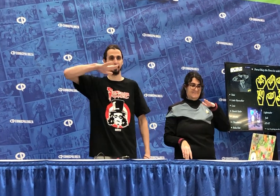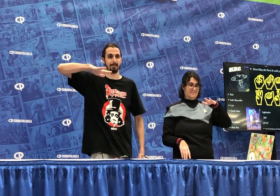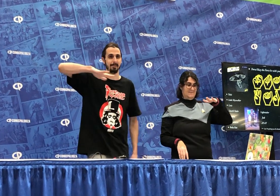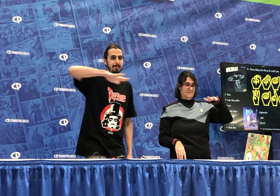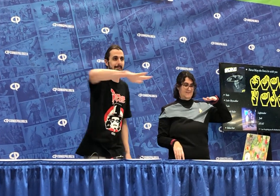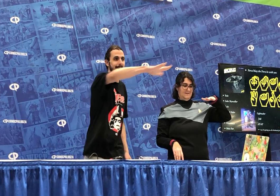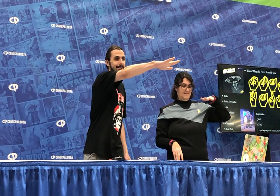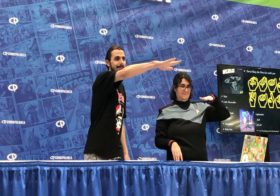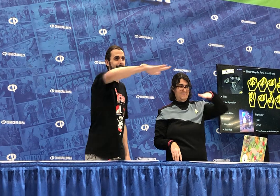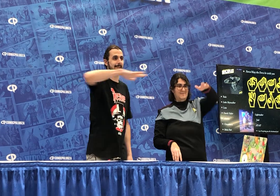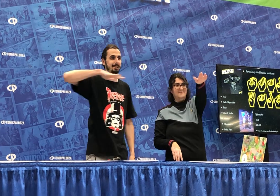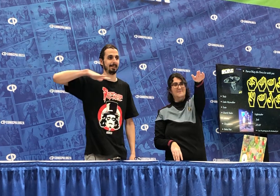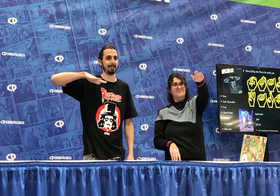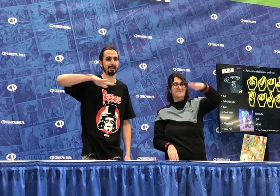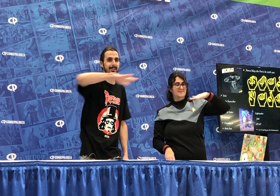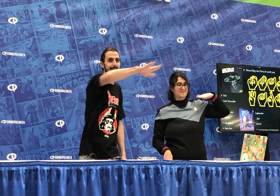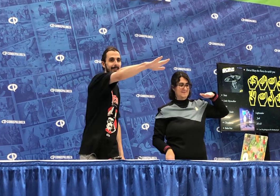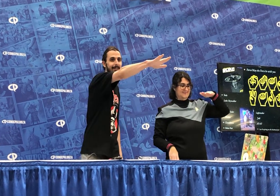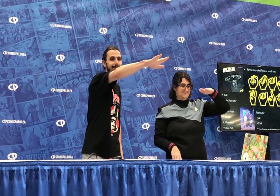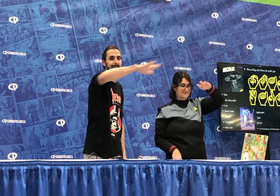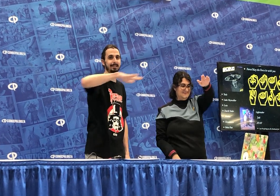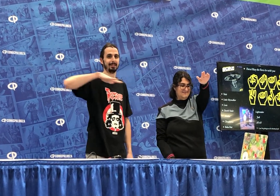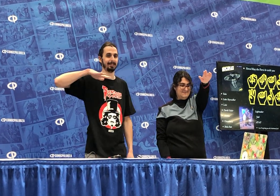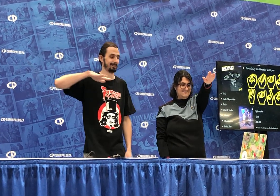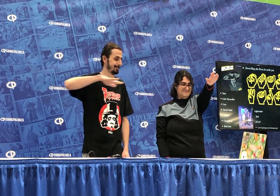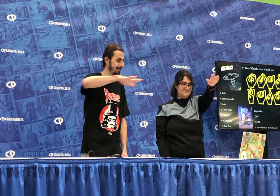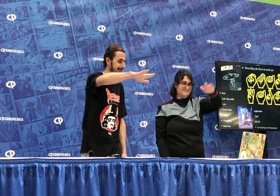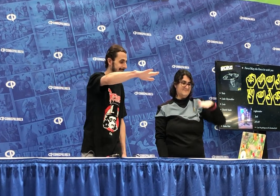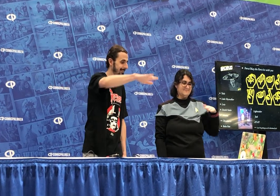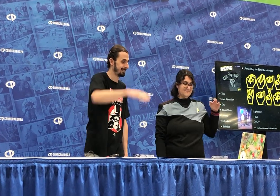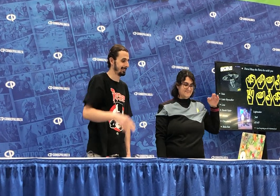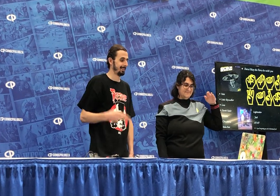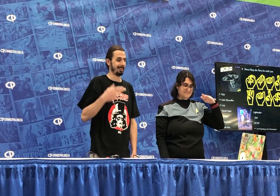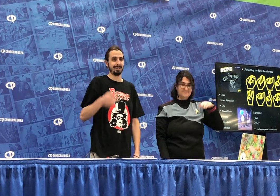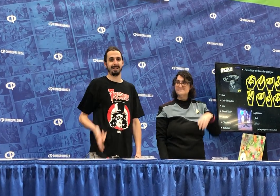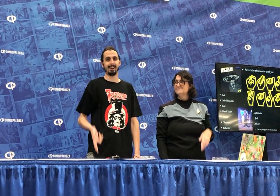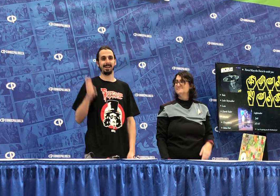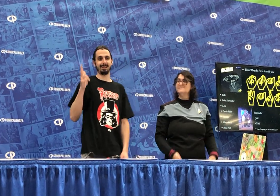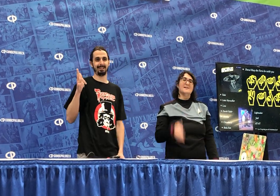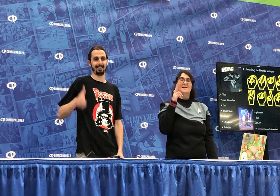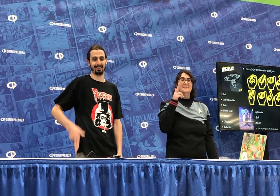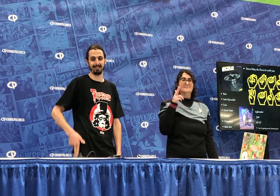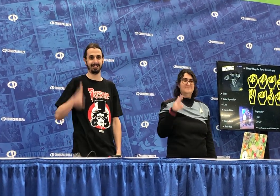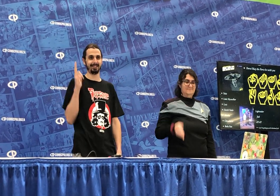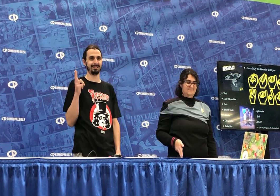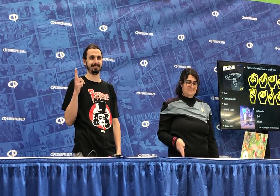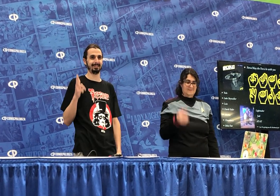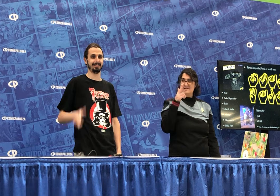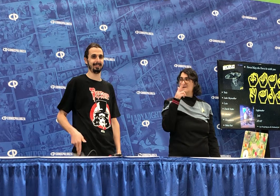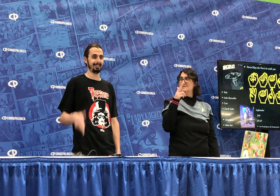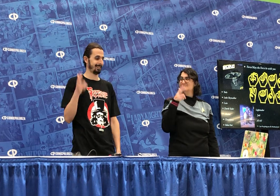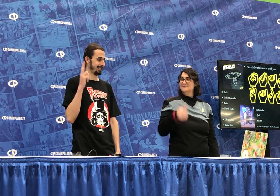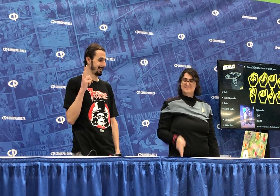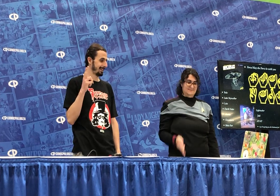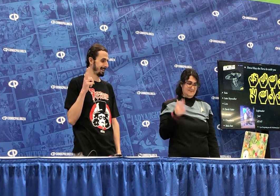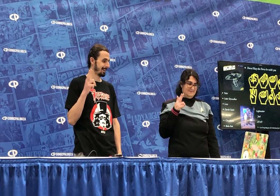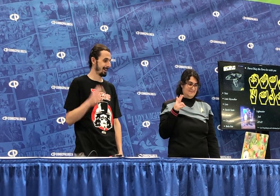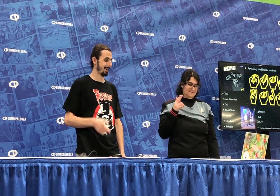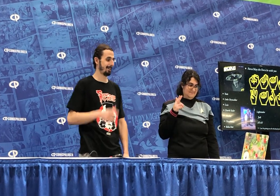Next, the Millennium Falcon. Your hand makes the shape of the ship, Millennium Falcon. And Han Solo.